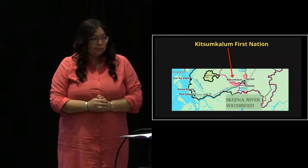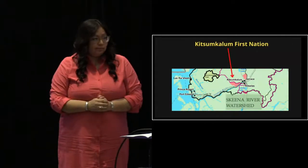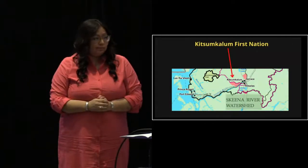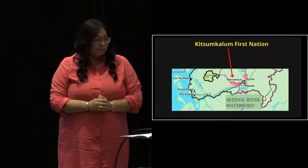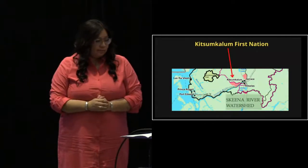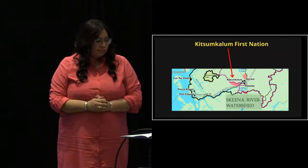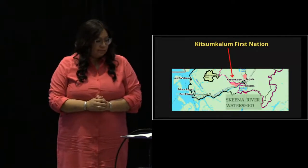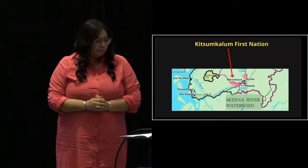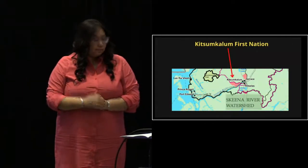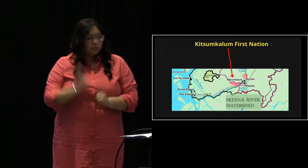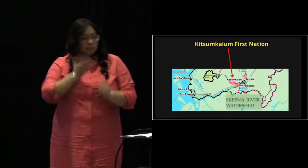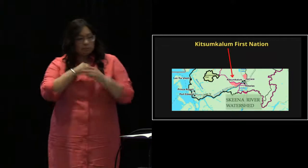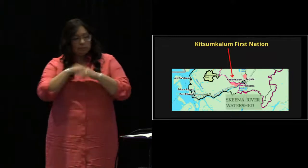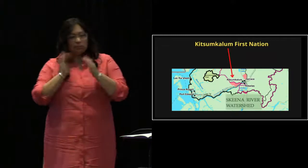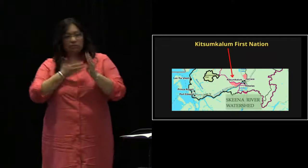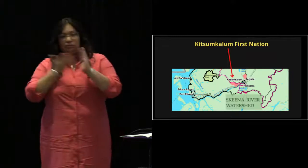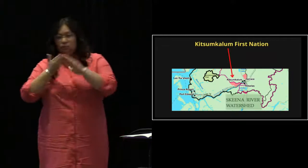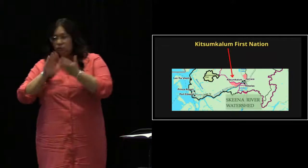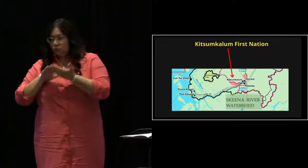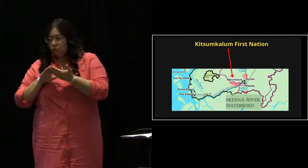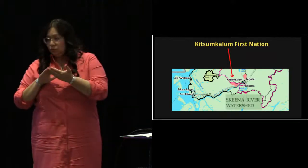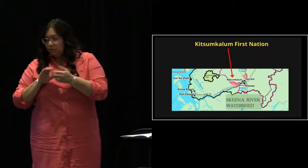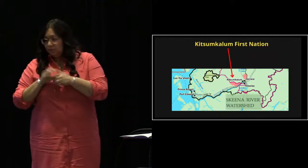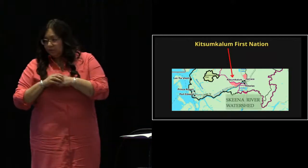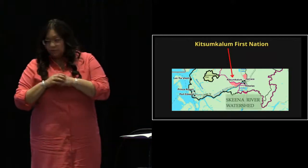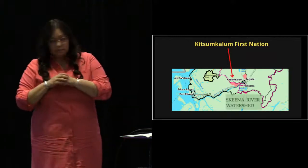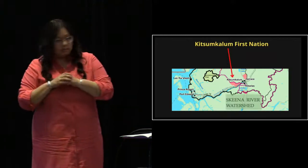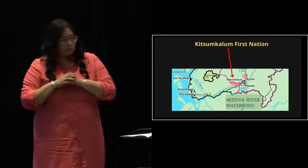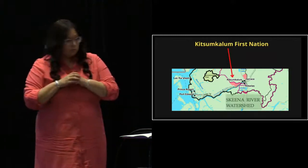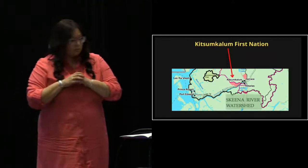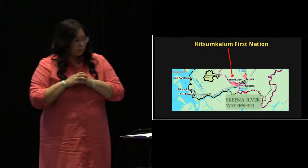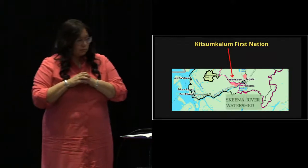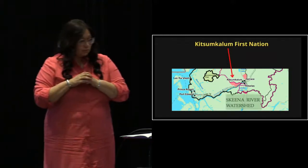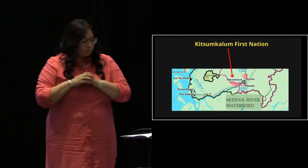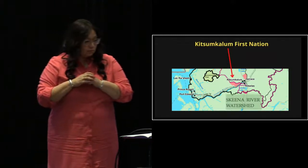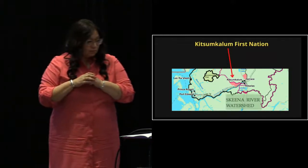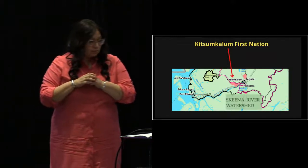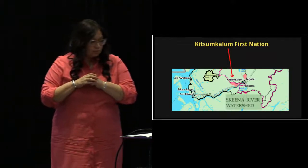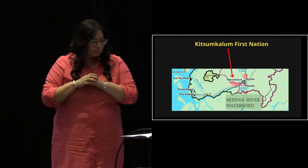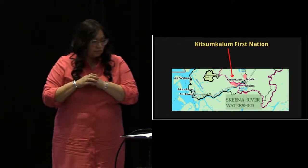our future leaders, the children who are being born in our community.